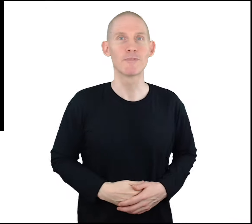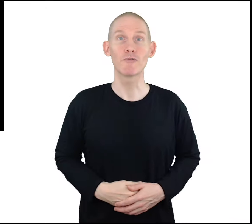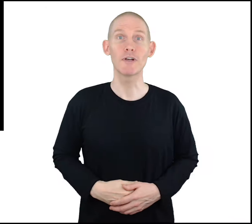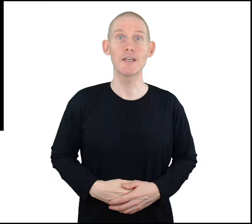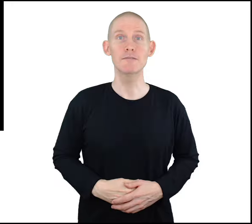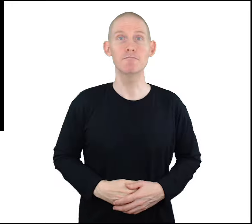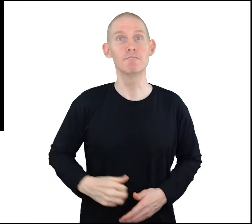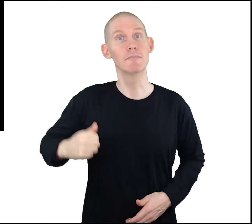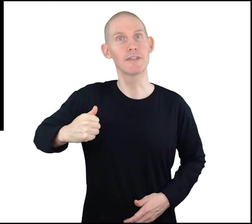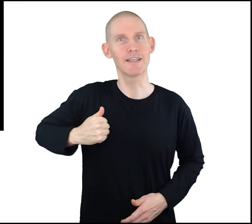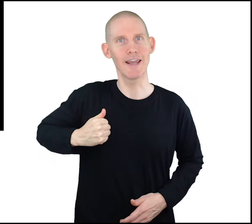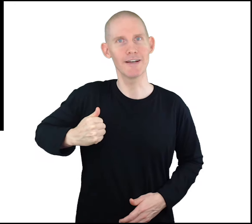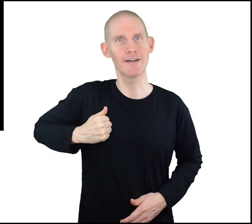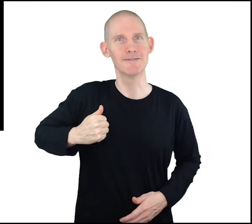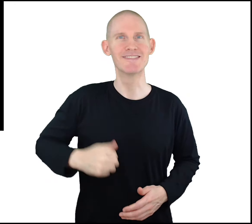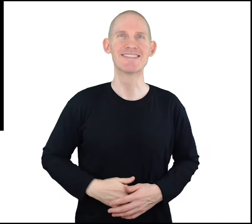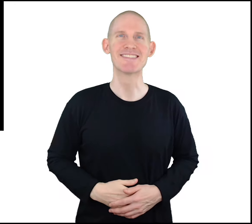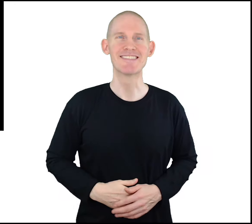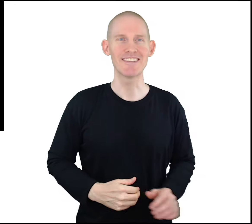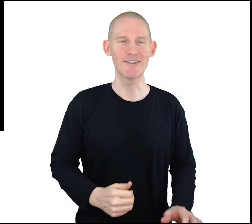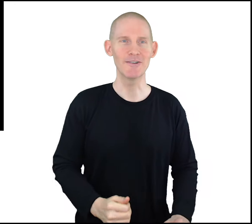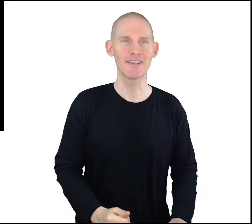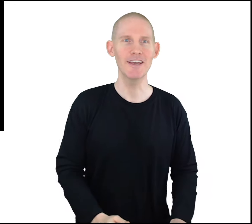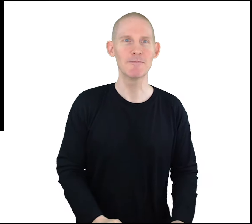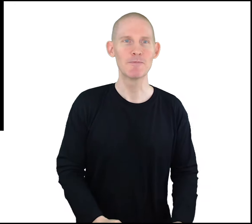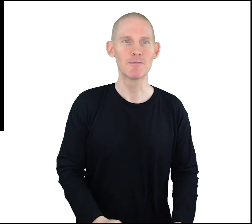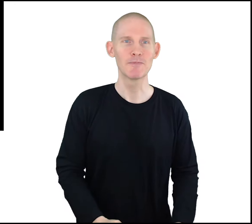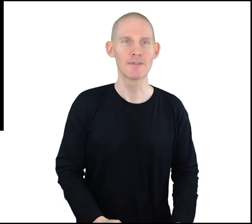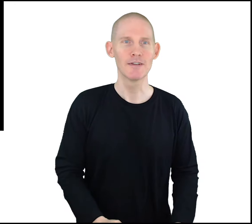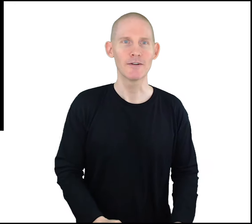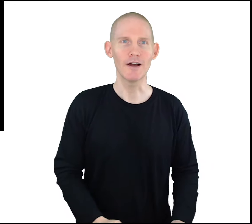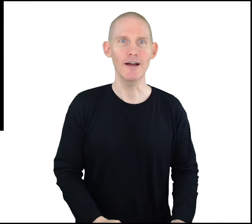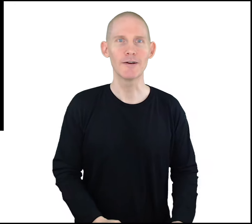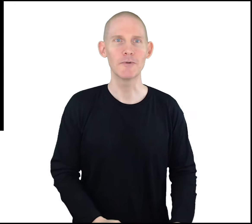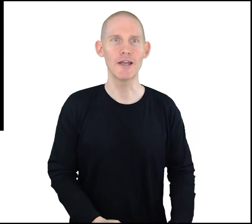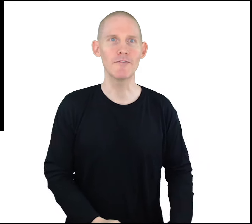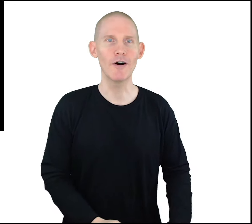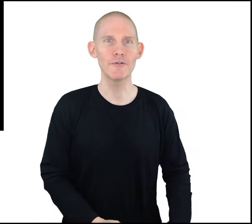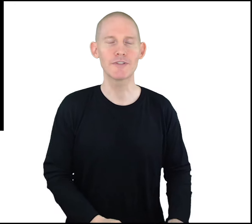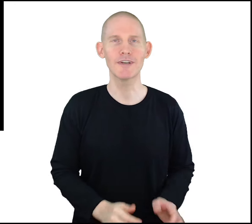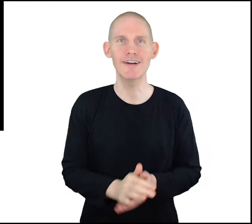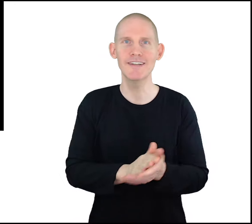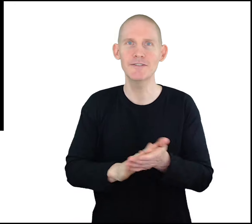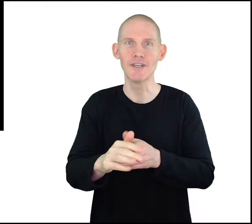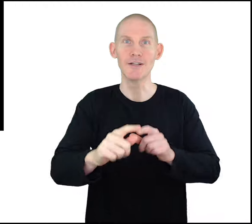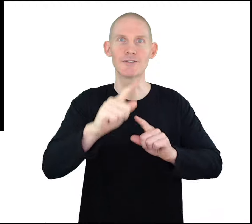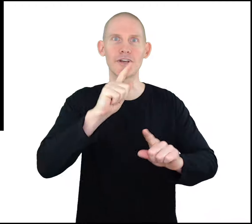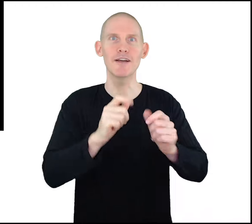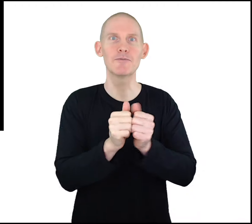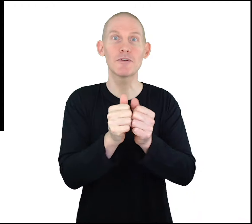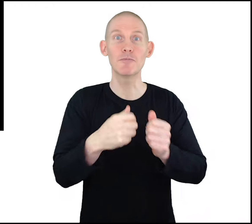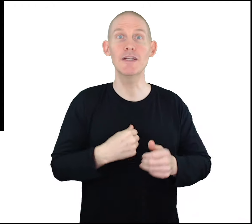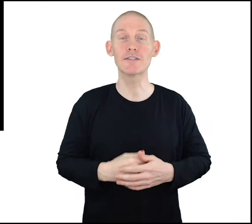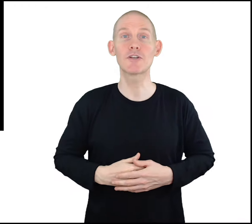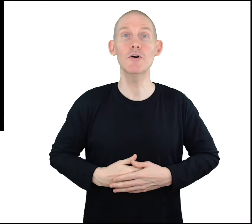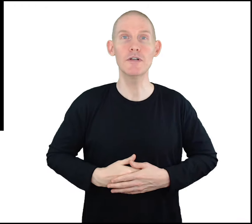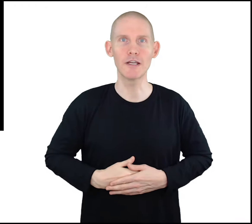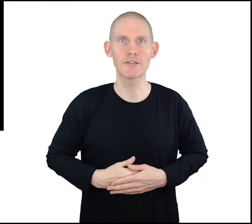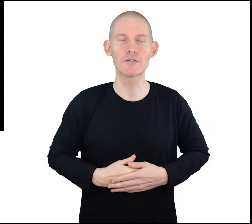Front again. Canada. Okay. We have all the signs. Sign with me. Let's go nice and